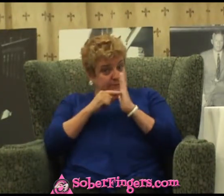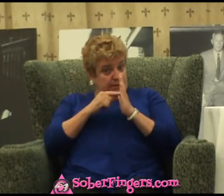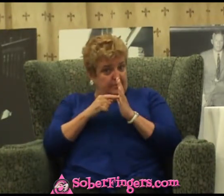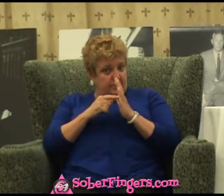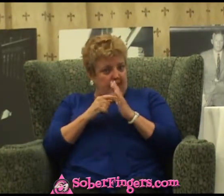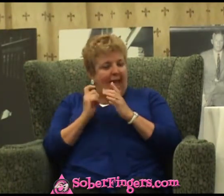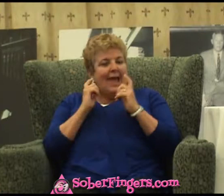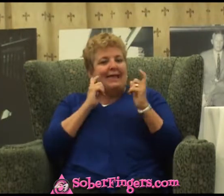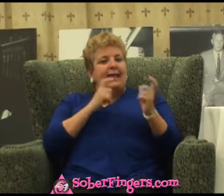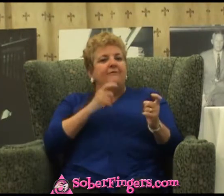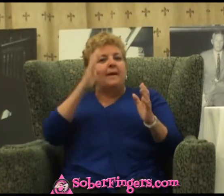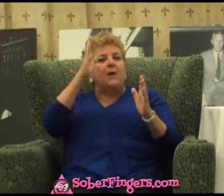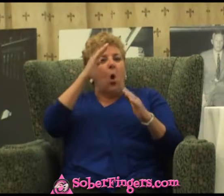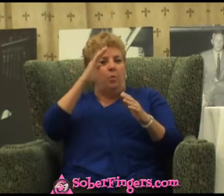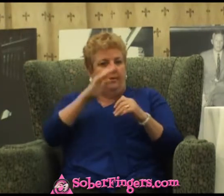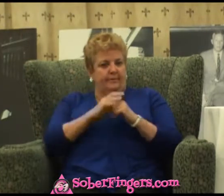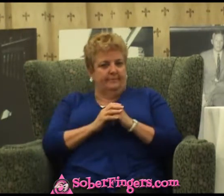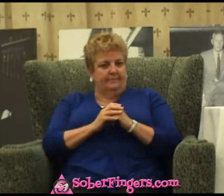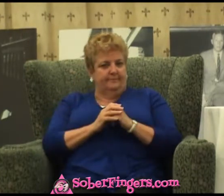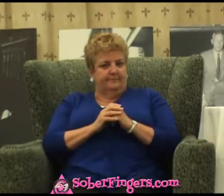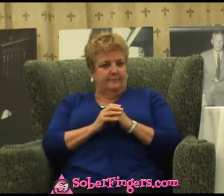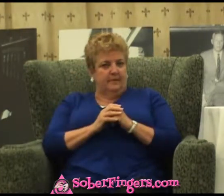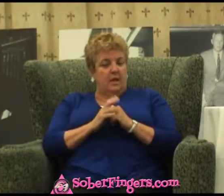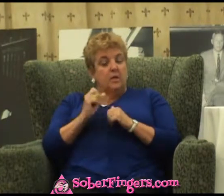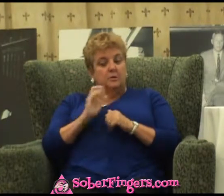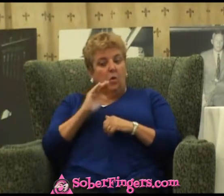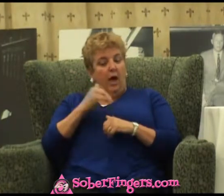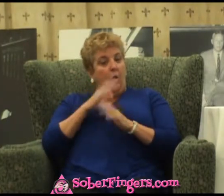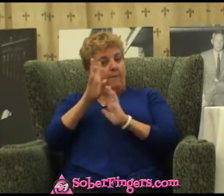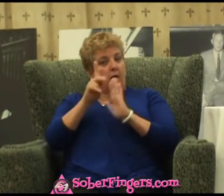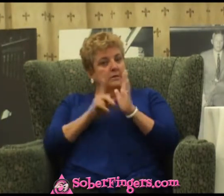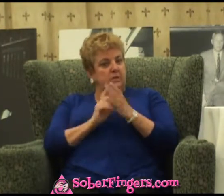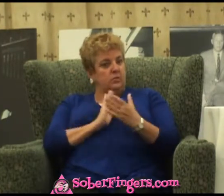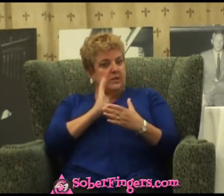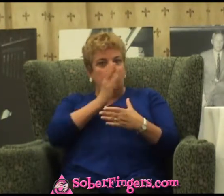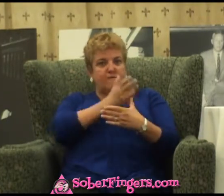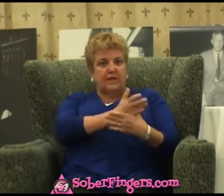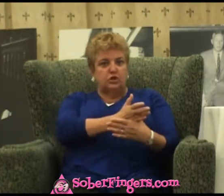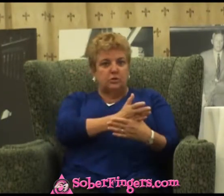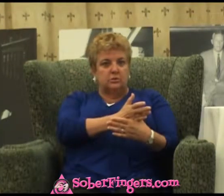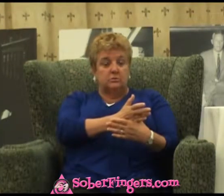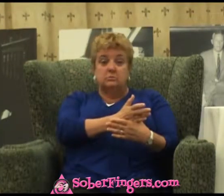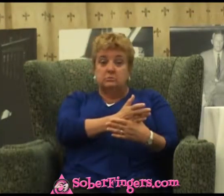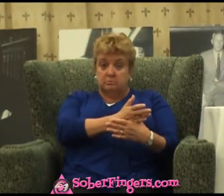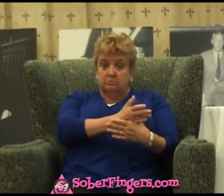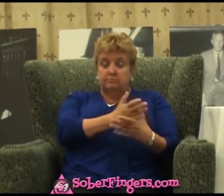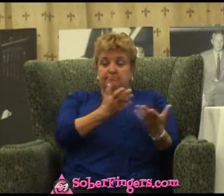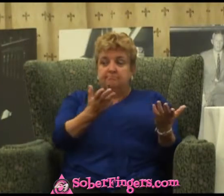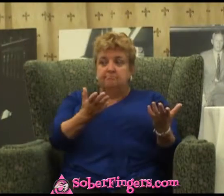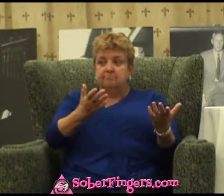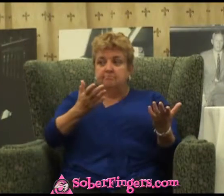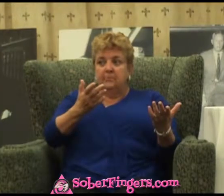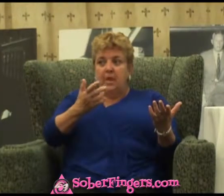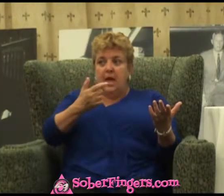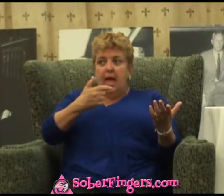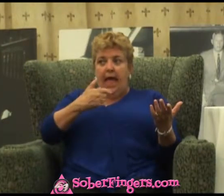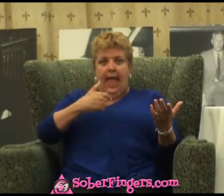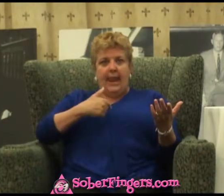So intervention was the policy, and I surfaced as I'm a loud,